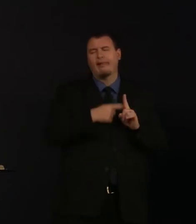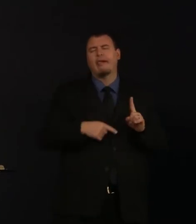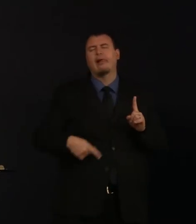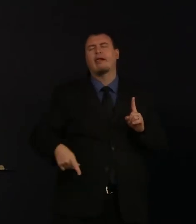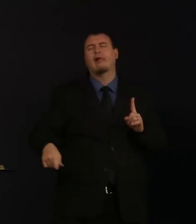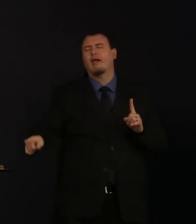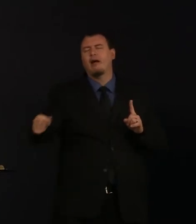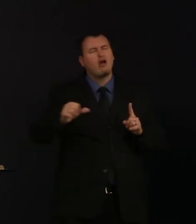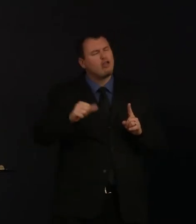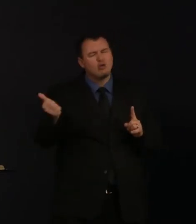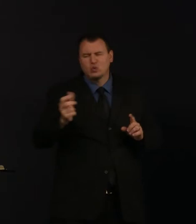Help us